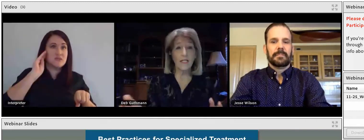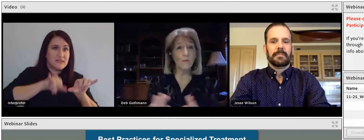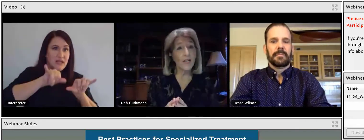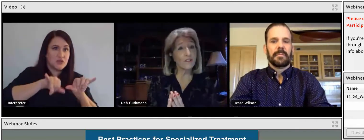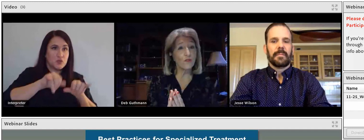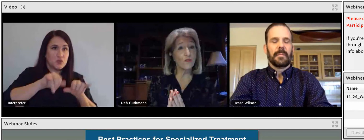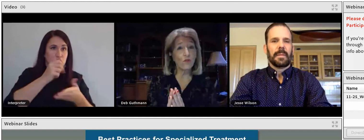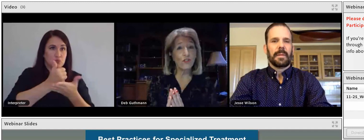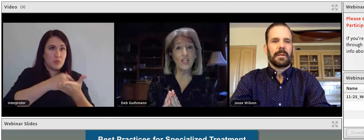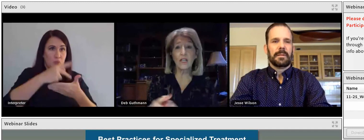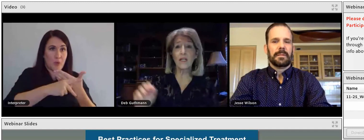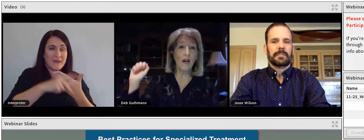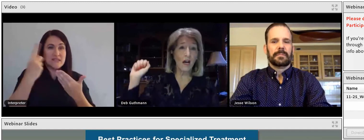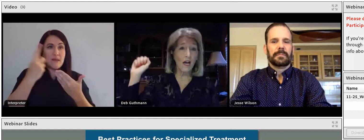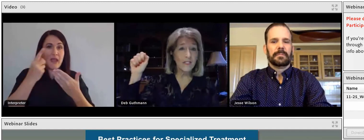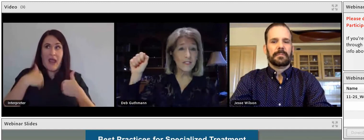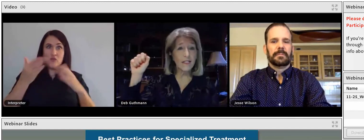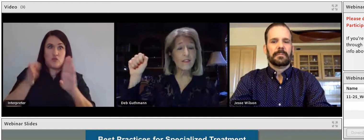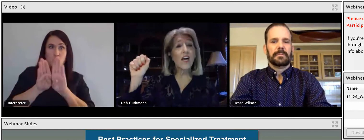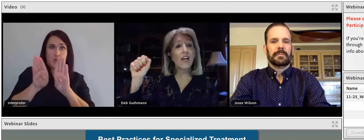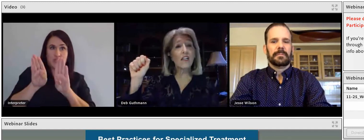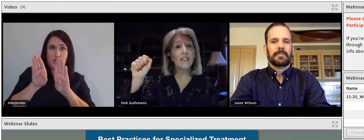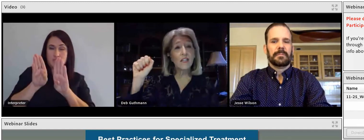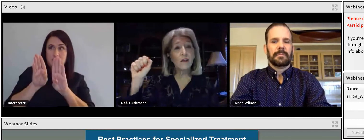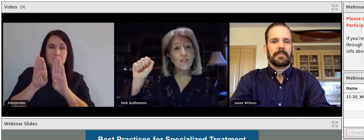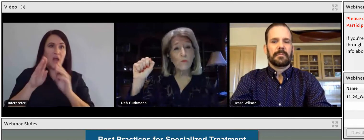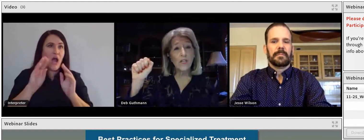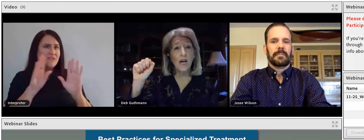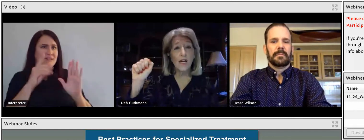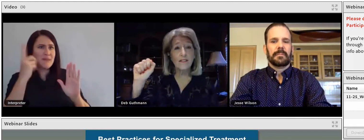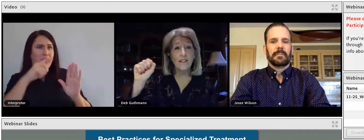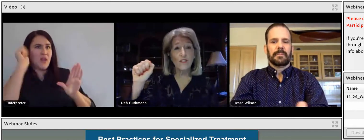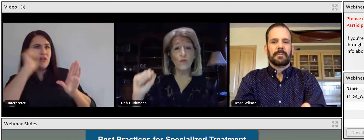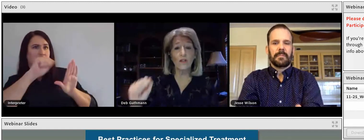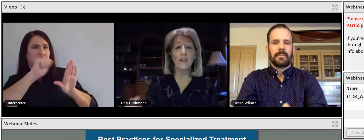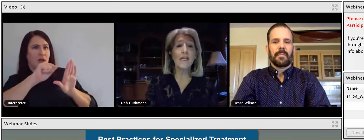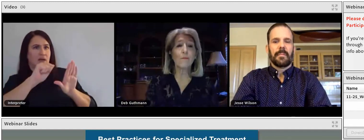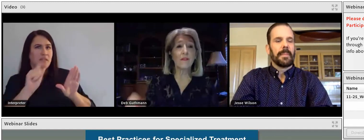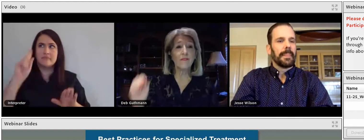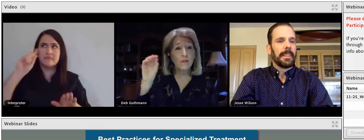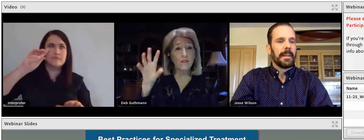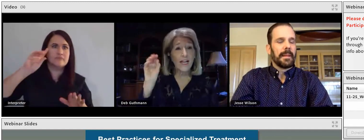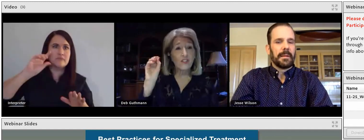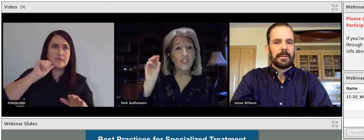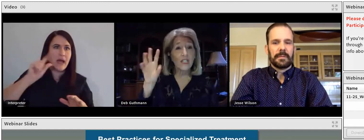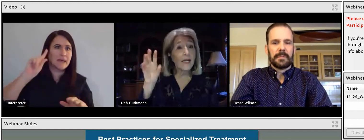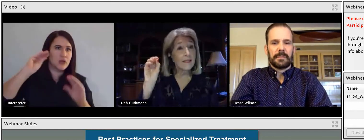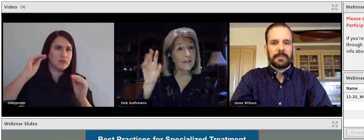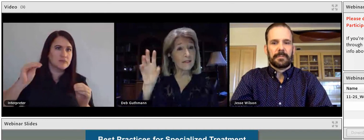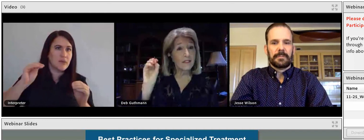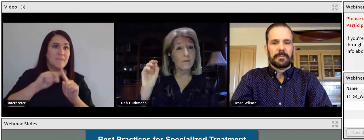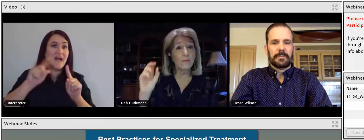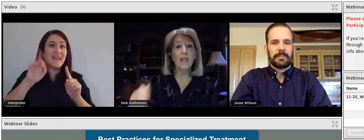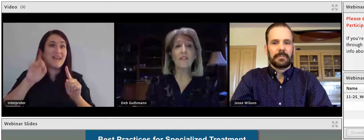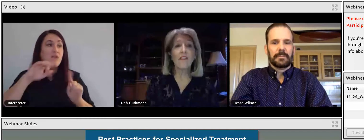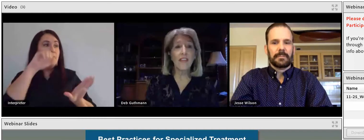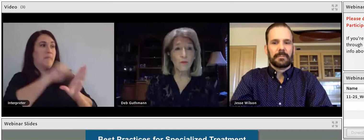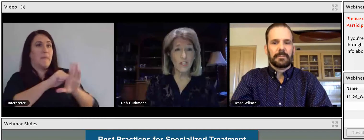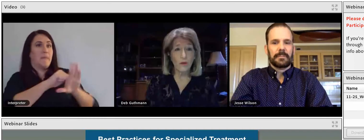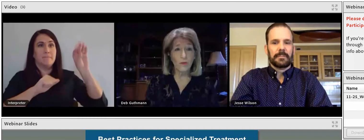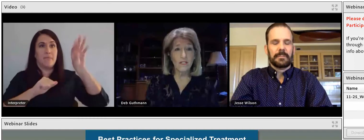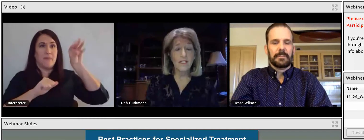program and someone has their door shut, obviously they're not going to hear if someone knocks on the door. But if there's a flashing light